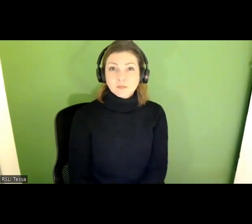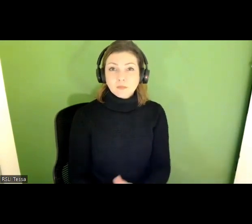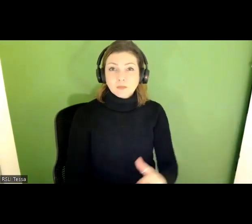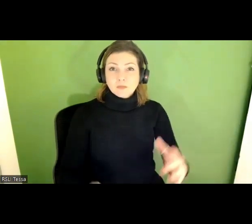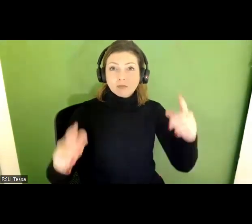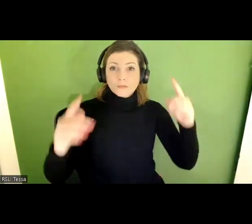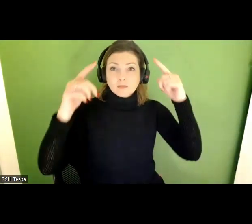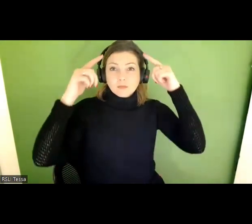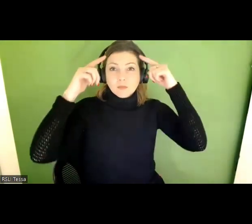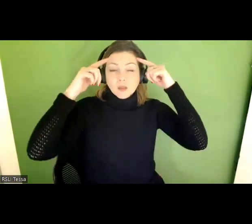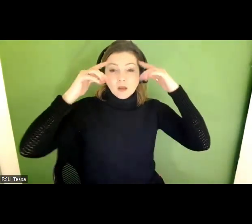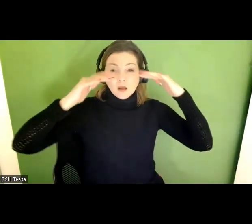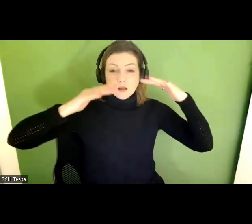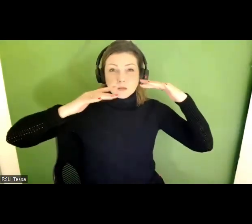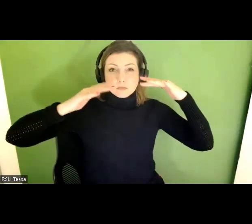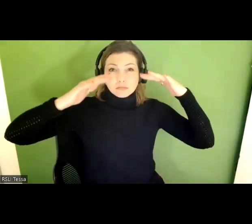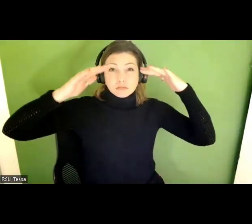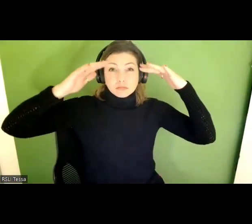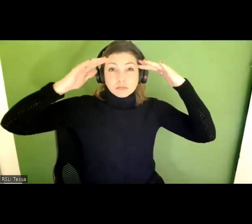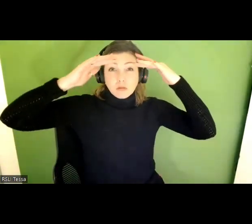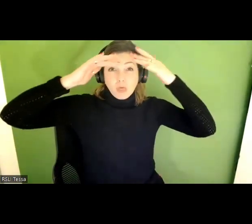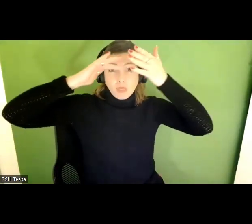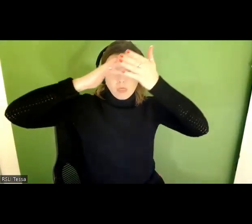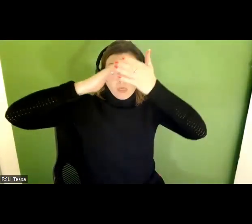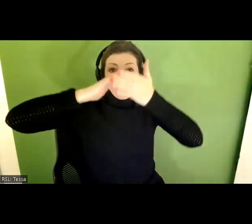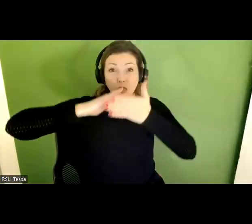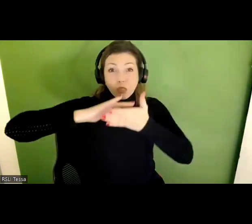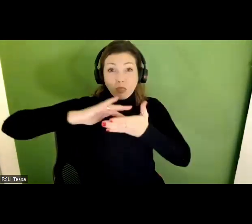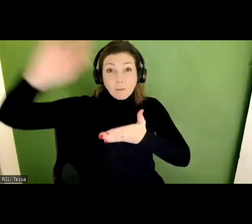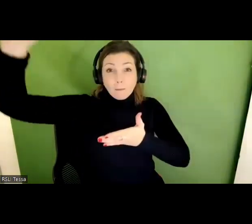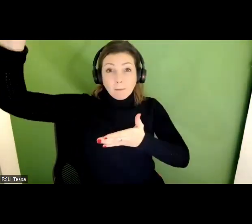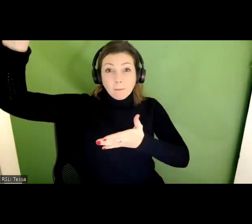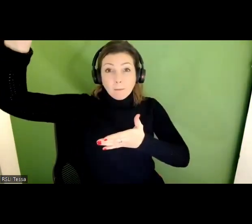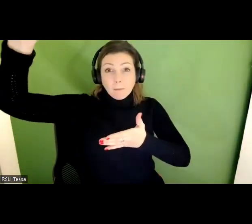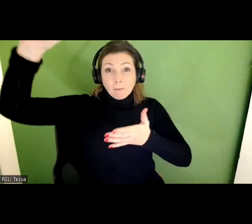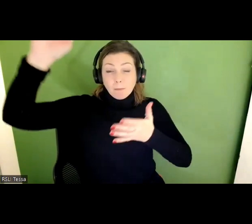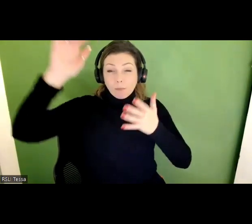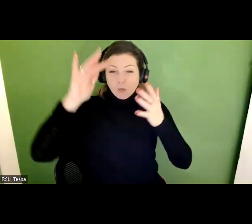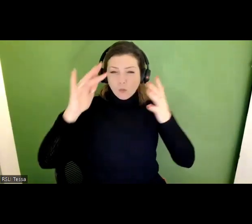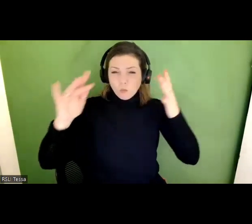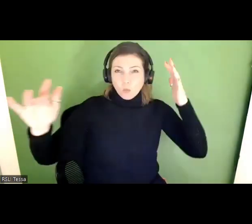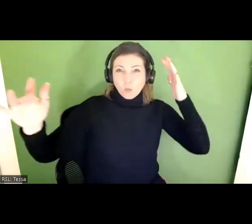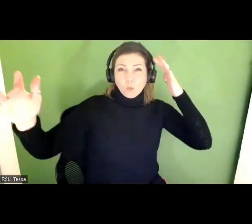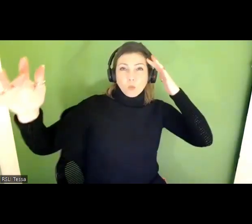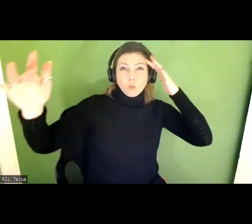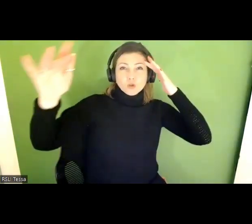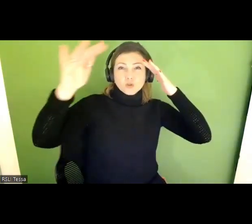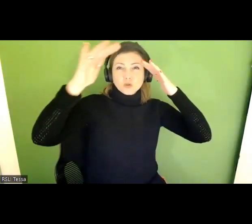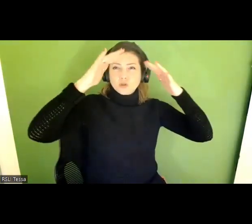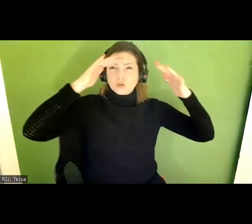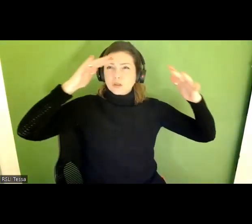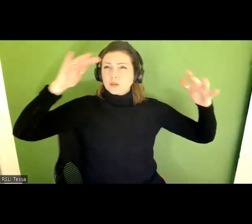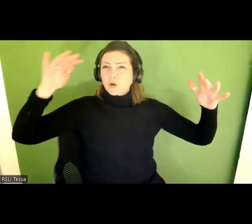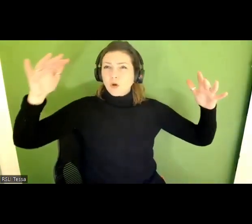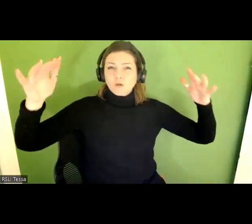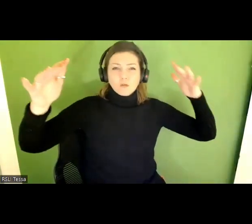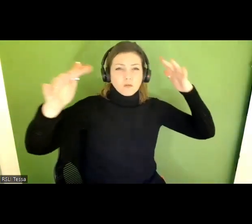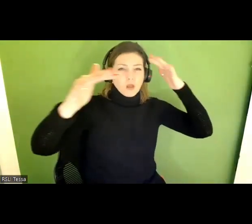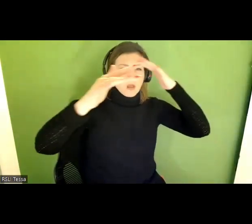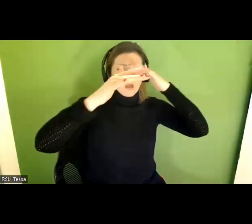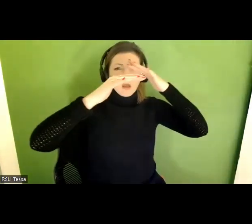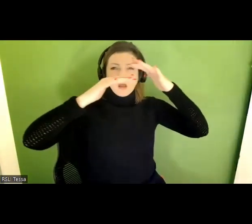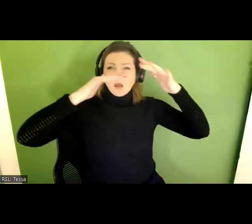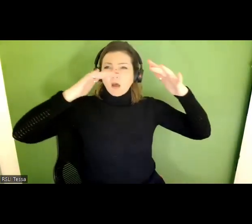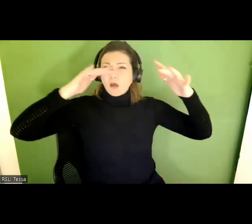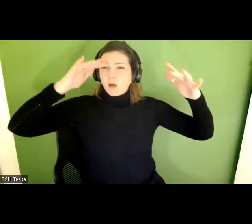Emptiness fills her mind, washing over its outer cortex in